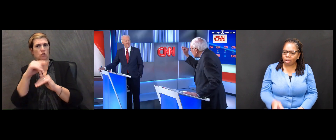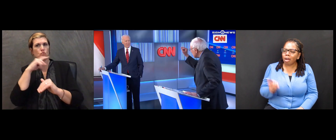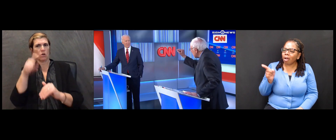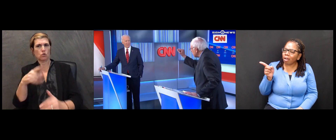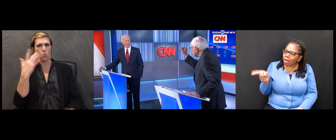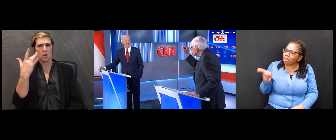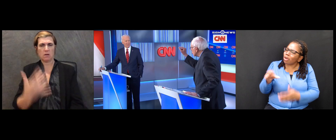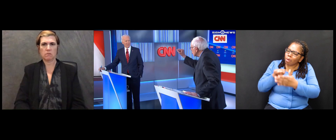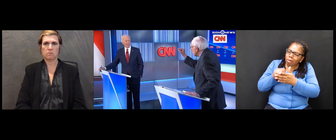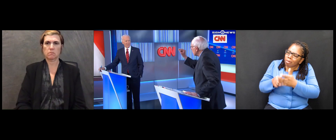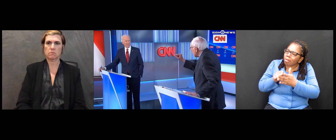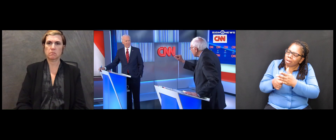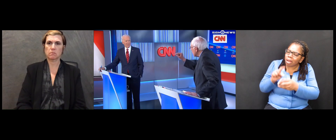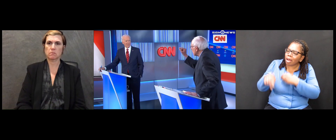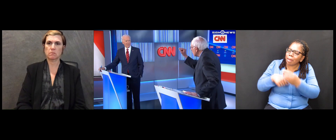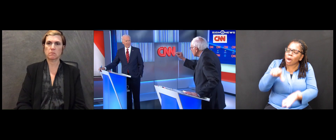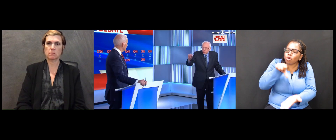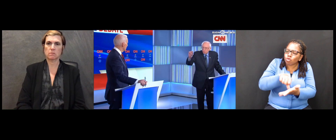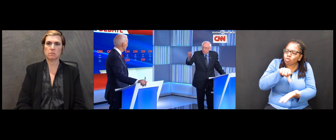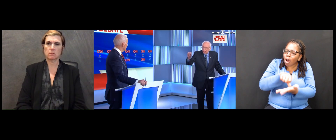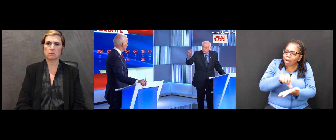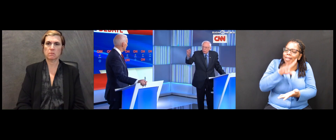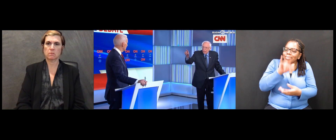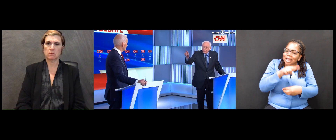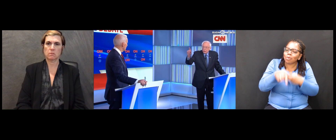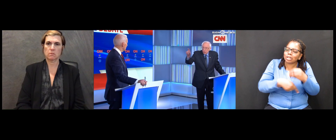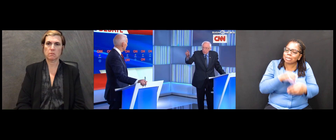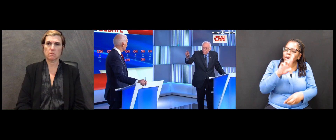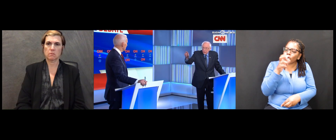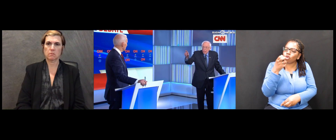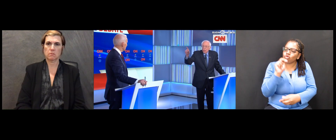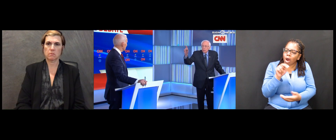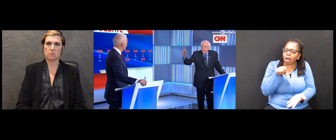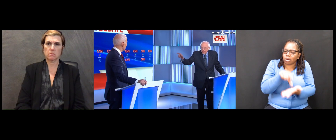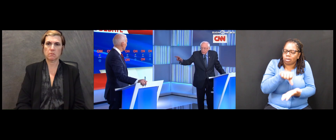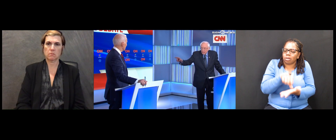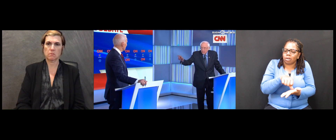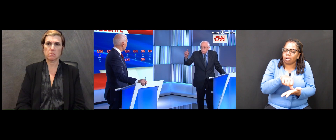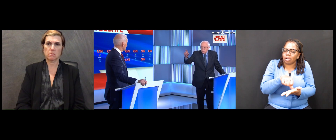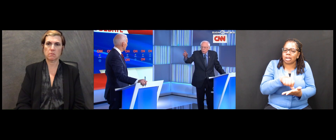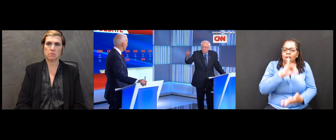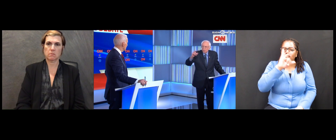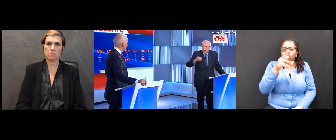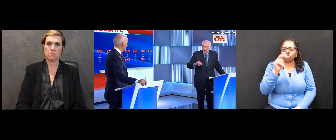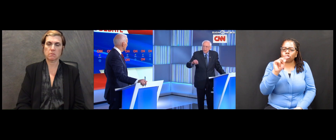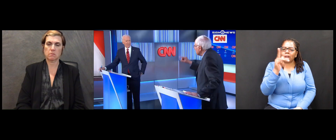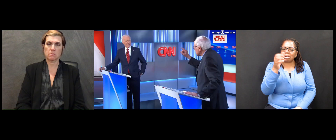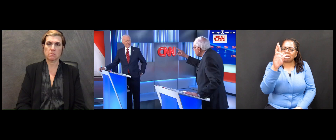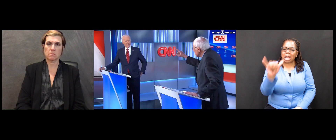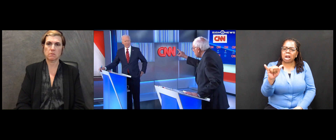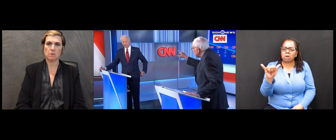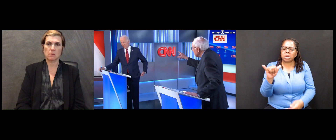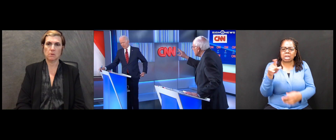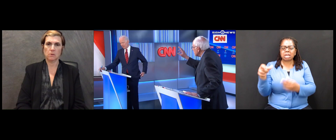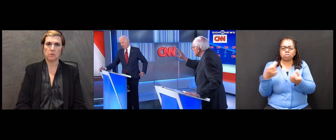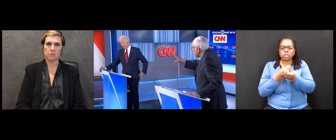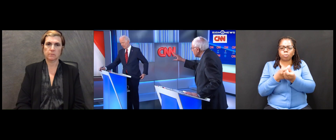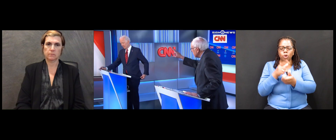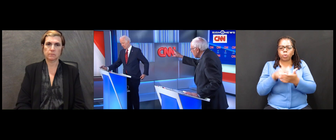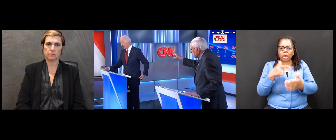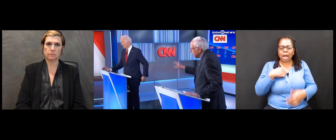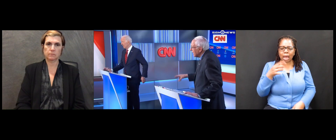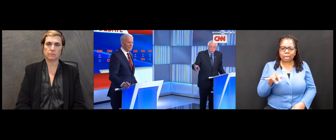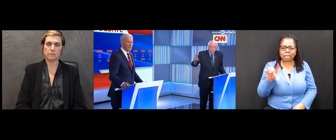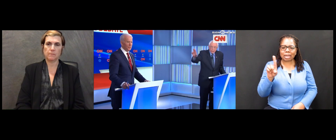was tied to Iran. Russia was in Iran. I think John Kerry indicated his support for what I did. That was undermining the